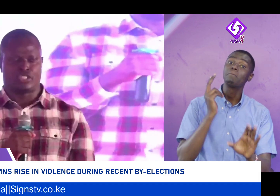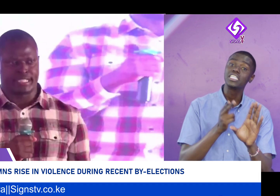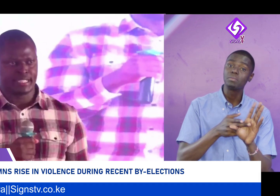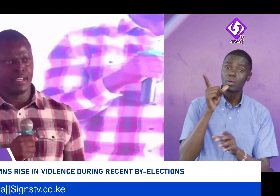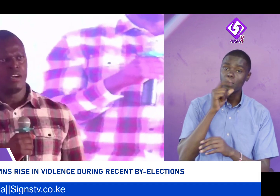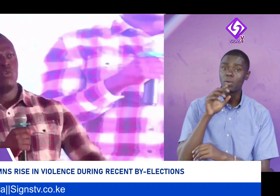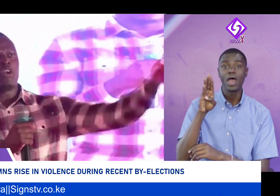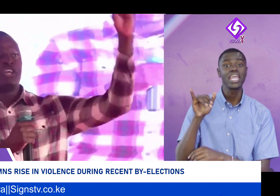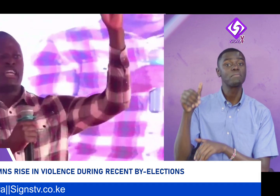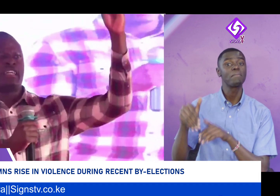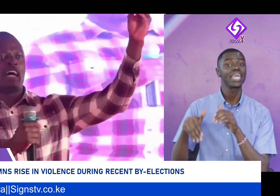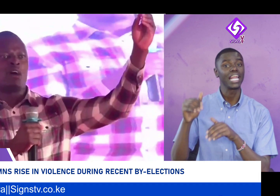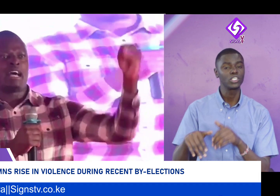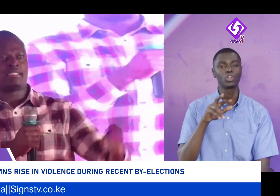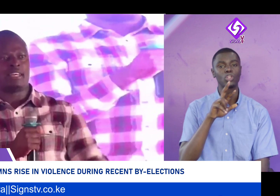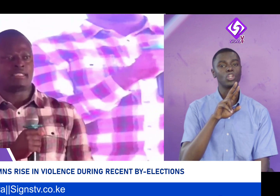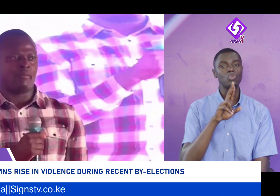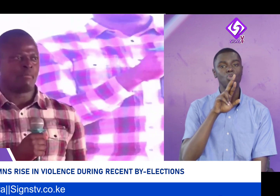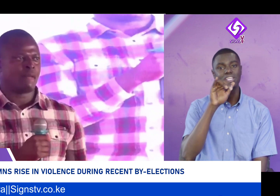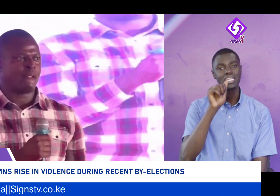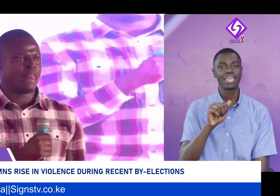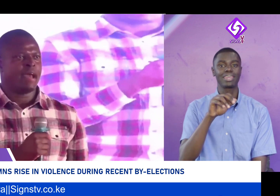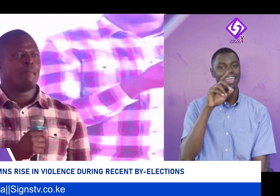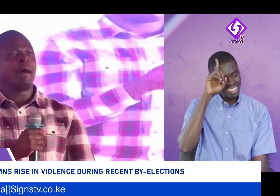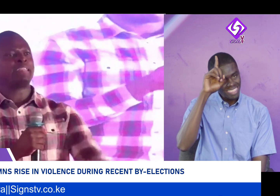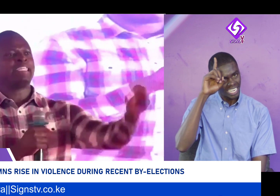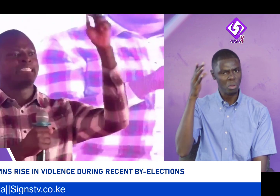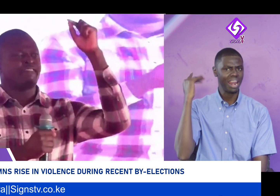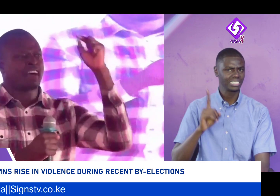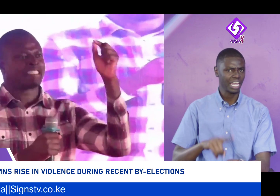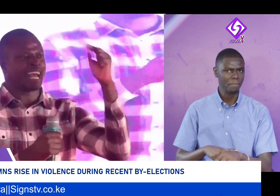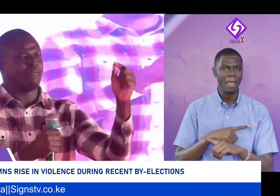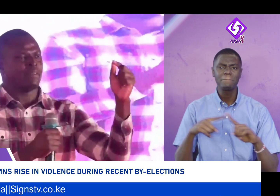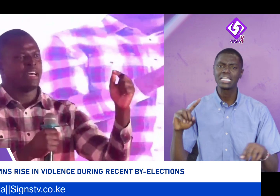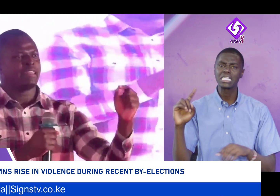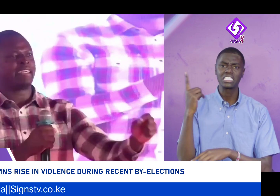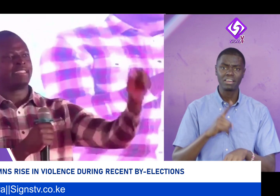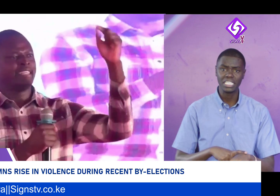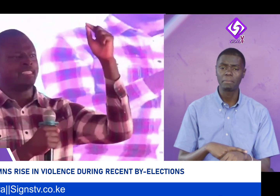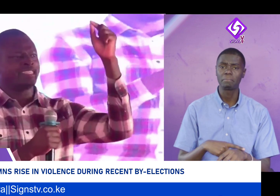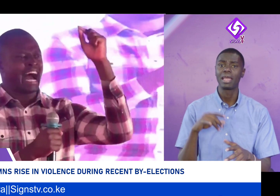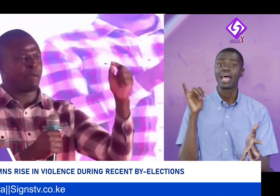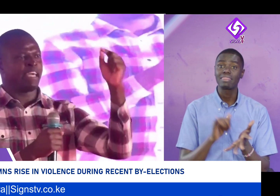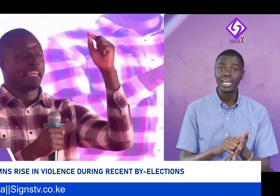by-elections kule Rorie Nyandarua last term. But it is the first time that it is happening in